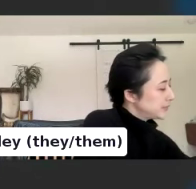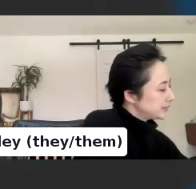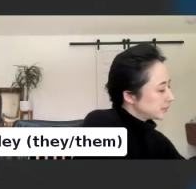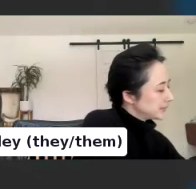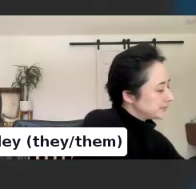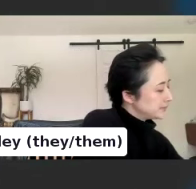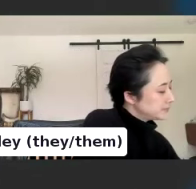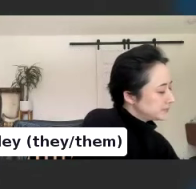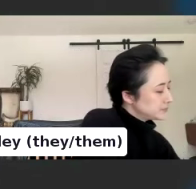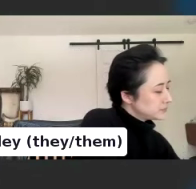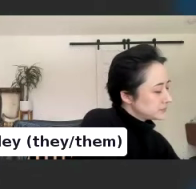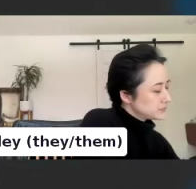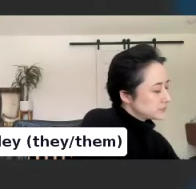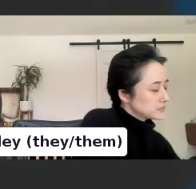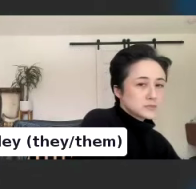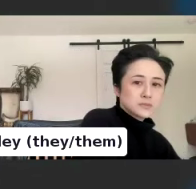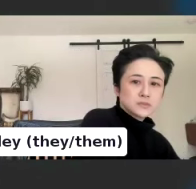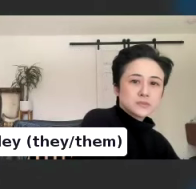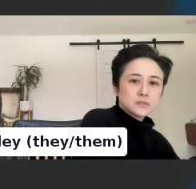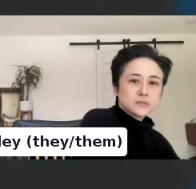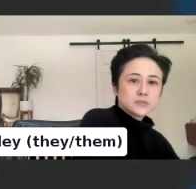We'll put that there. Why not?